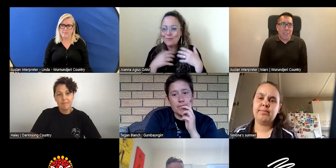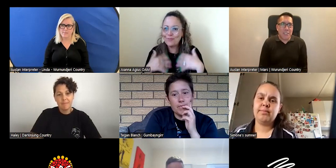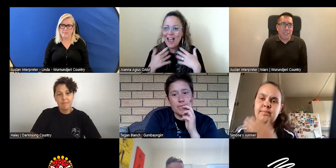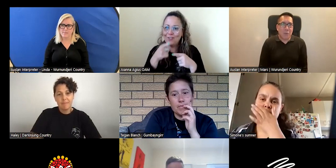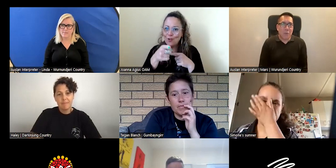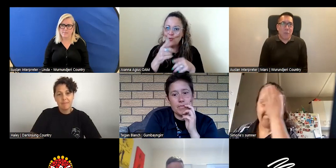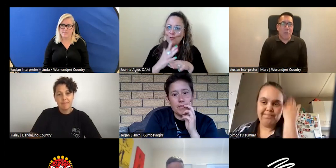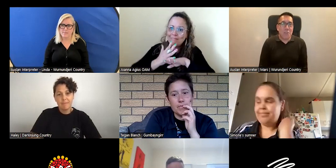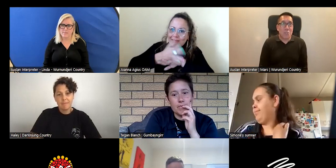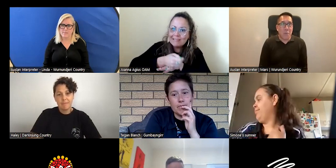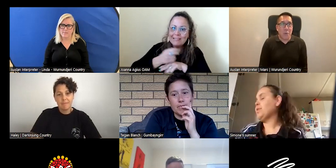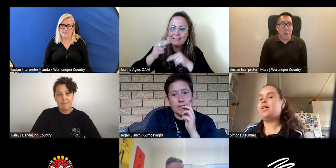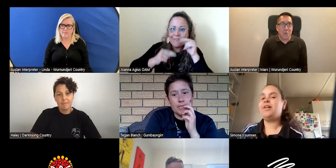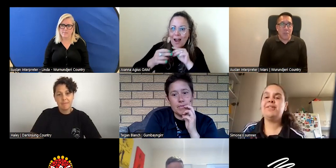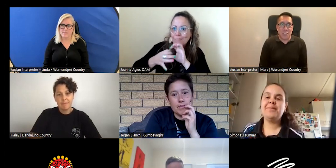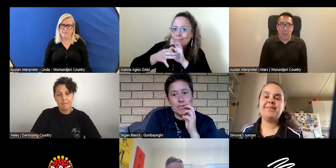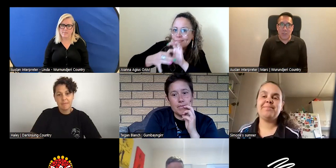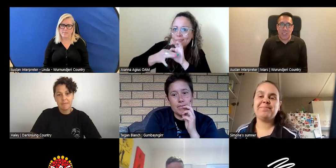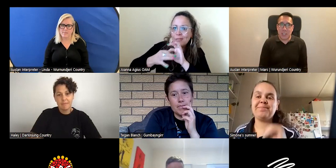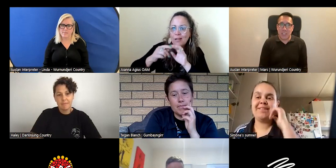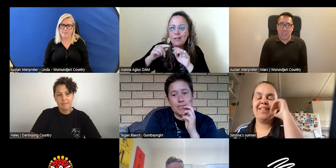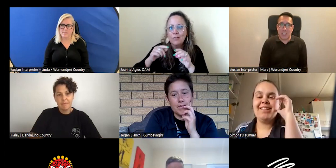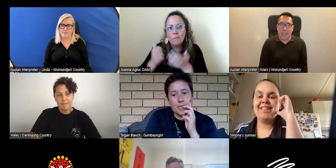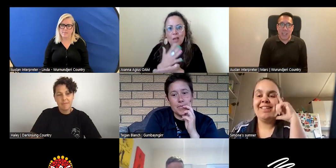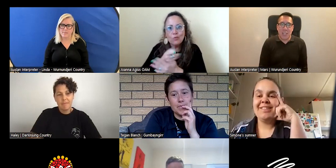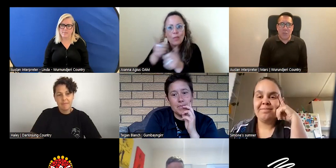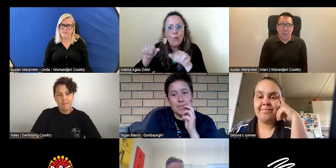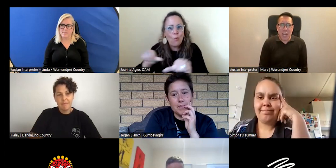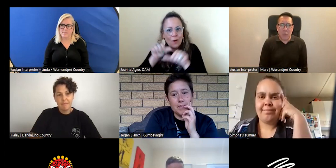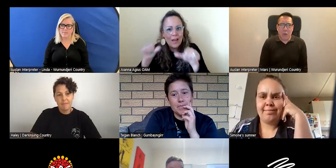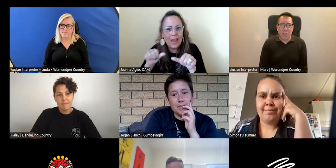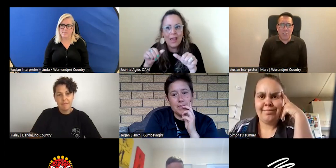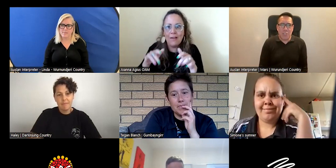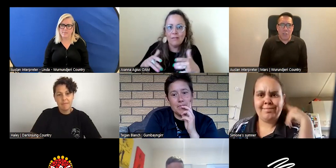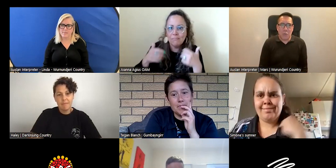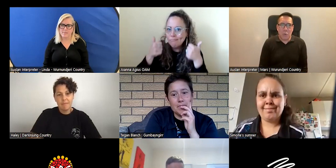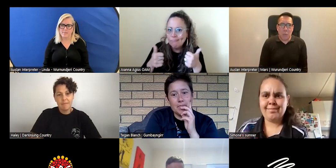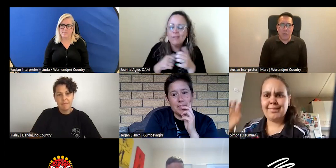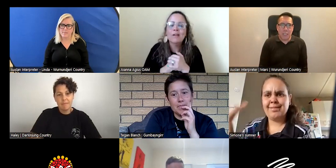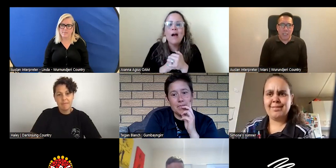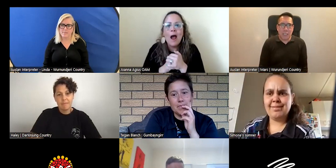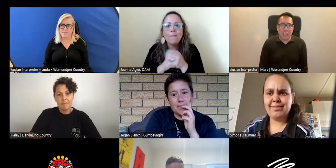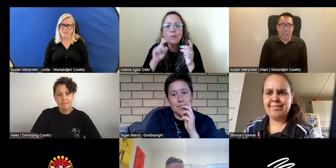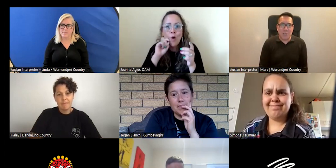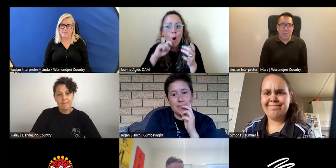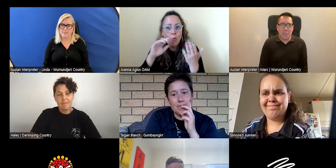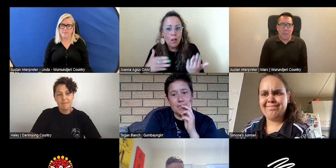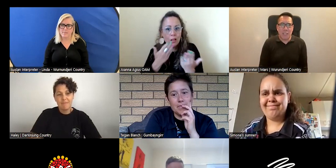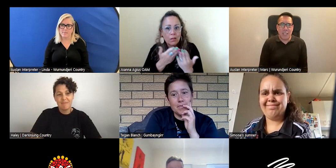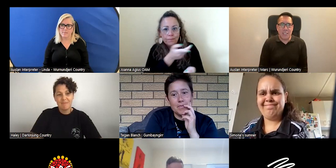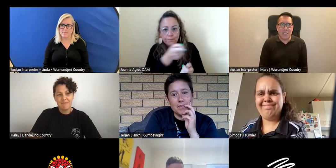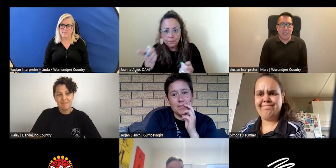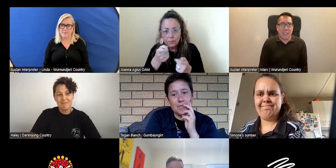all of us. Just one person, there's a lot of trust that goes into that. So a lot of hard work goes into the rapport building, I guess, which